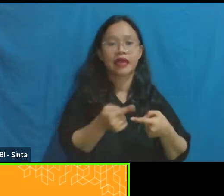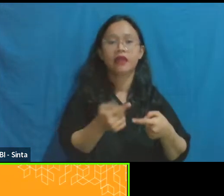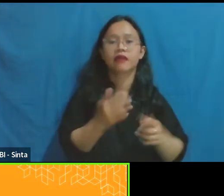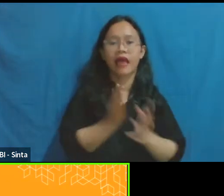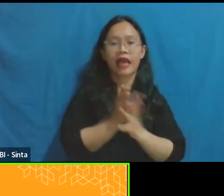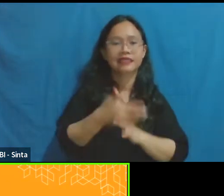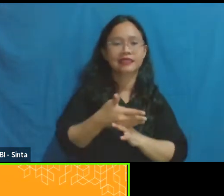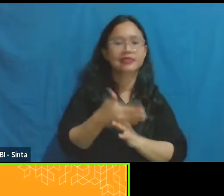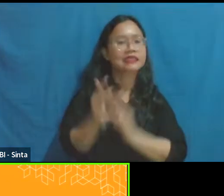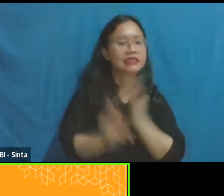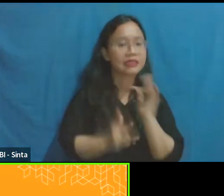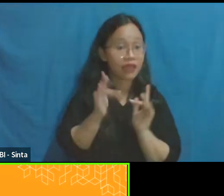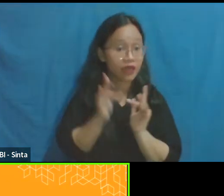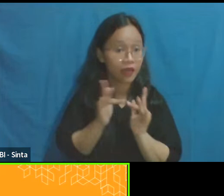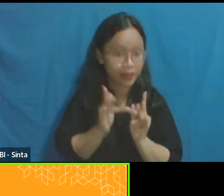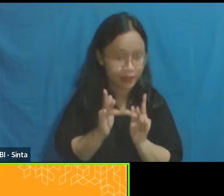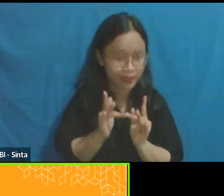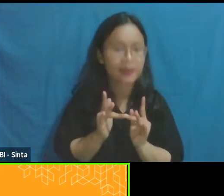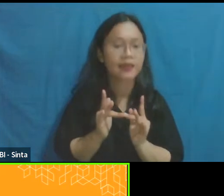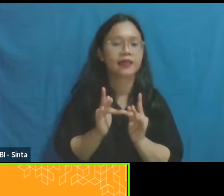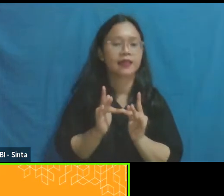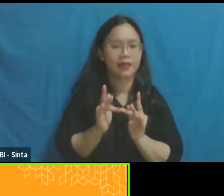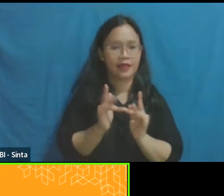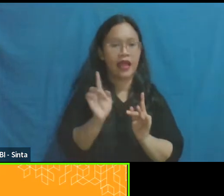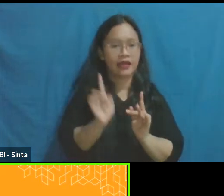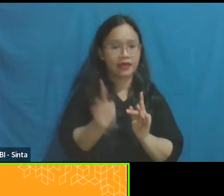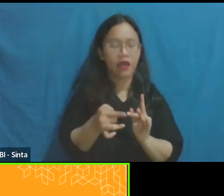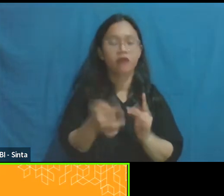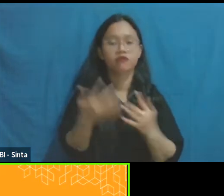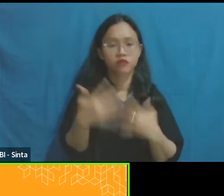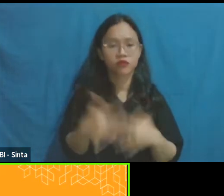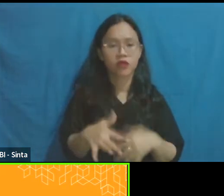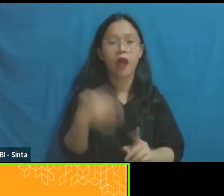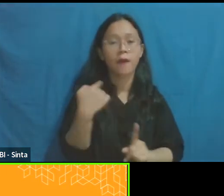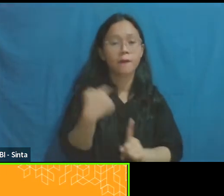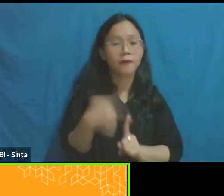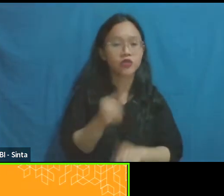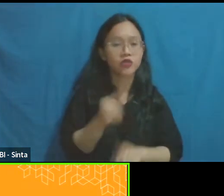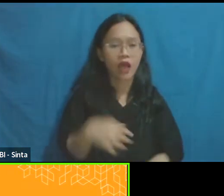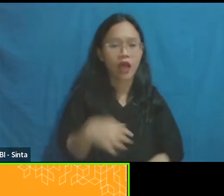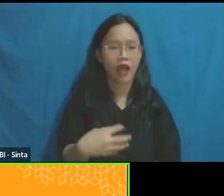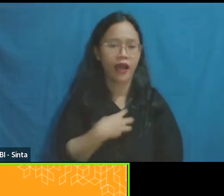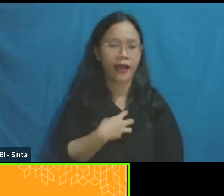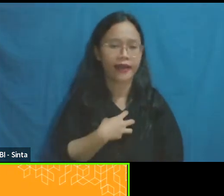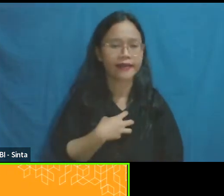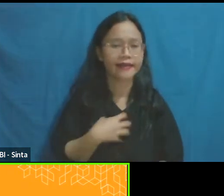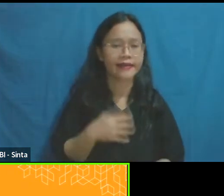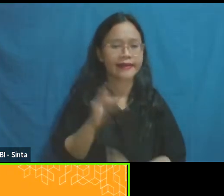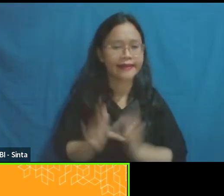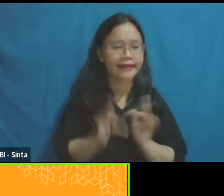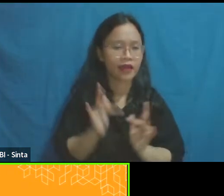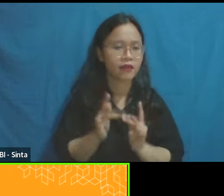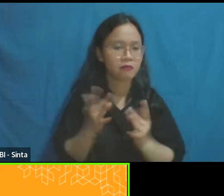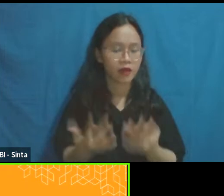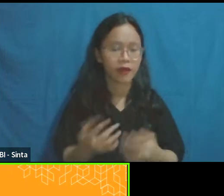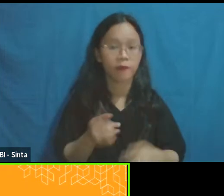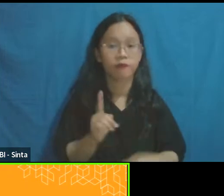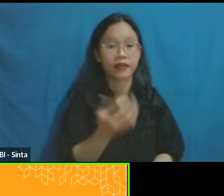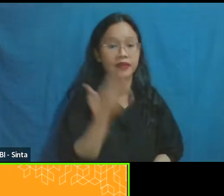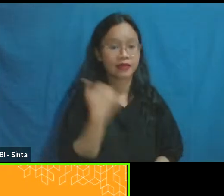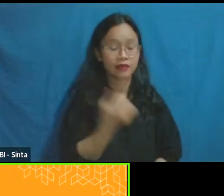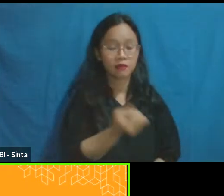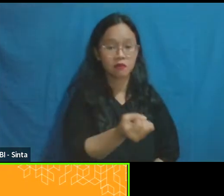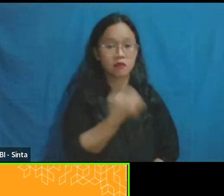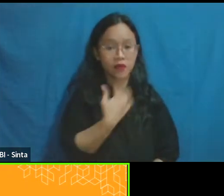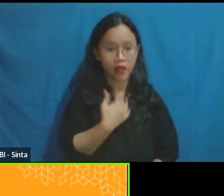the right to access. I reckon that your findings, one of your findings is really interesting,